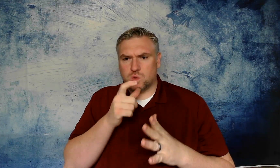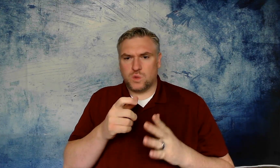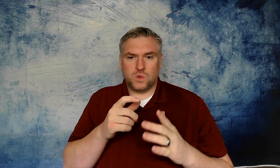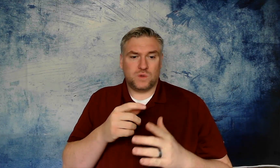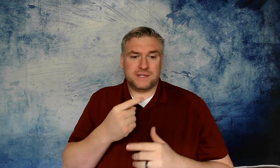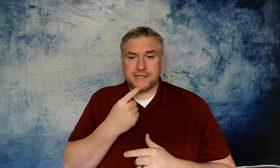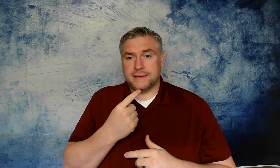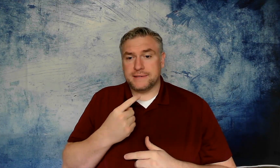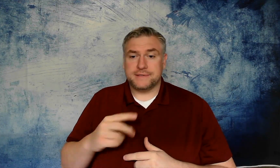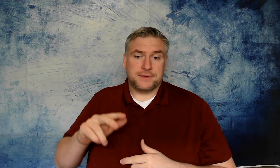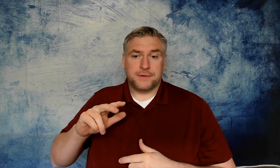say, a student who